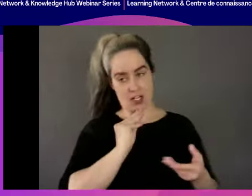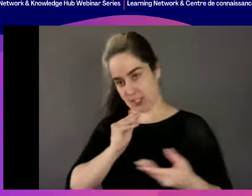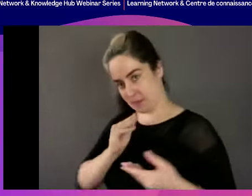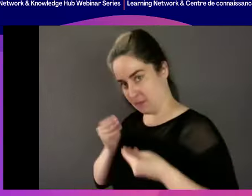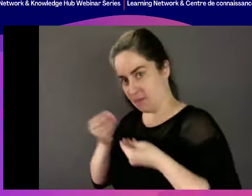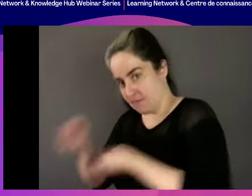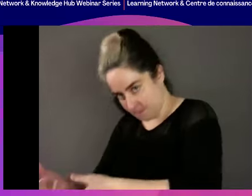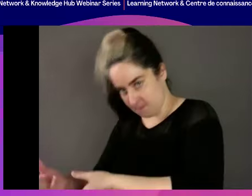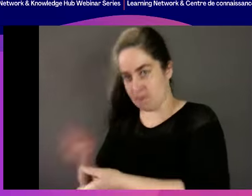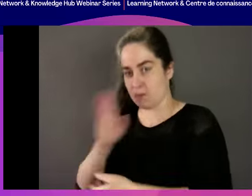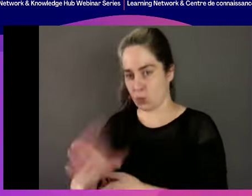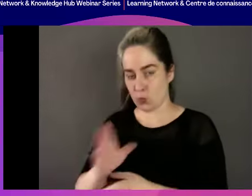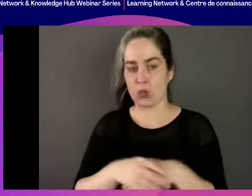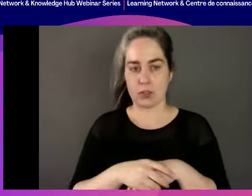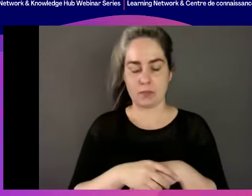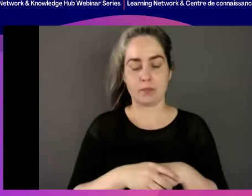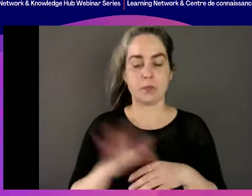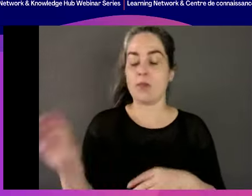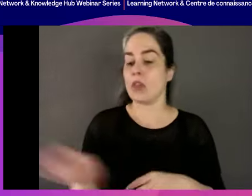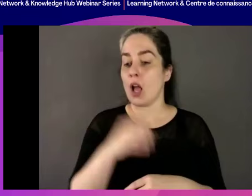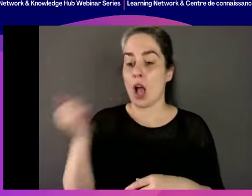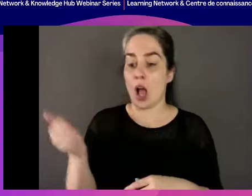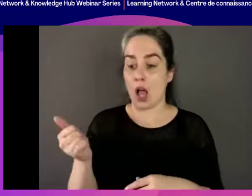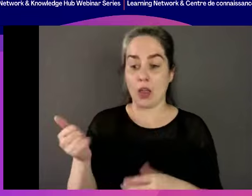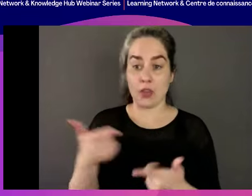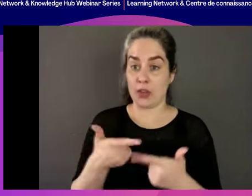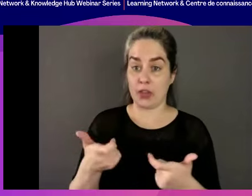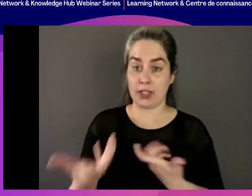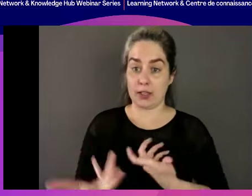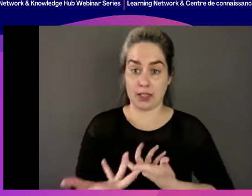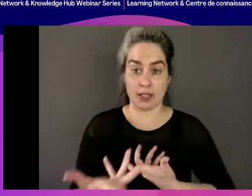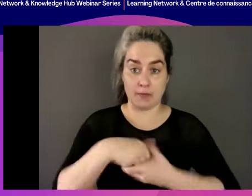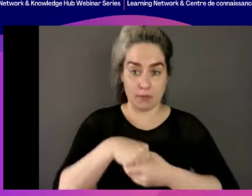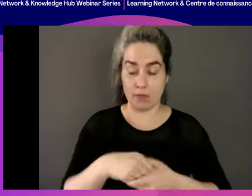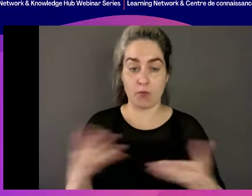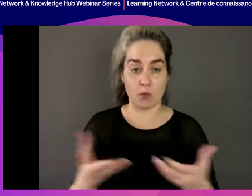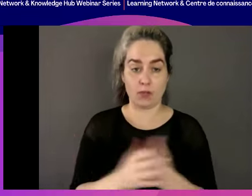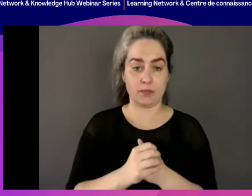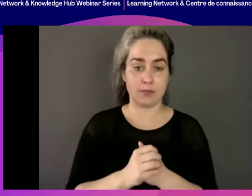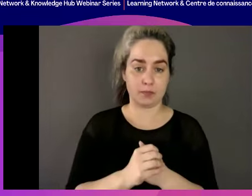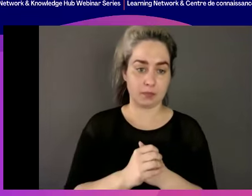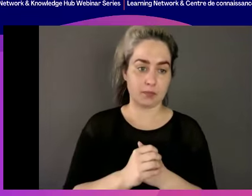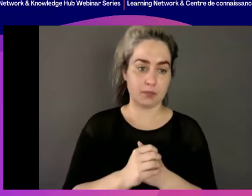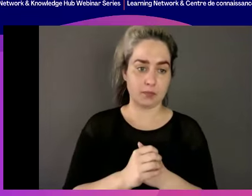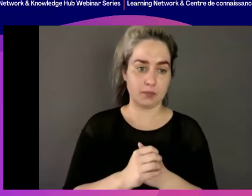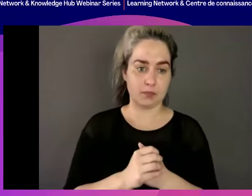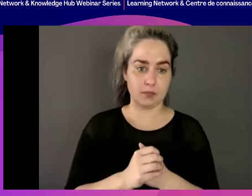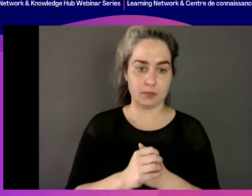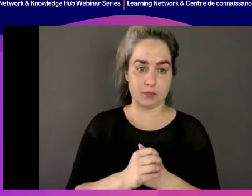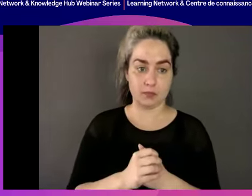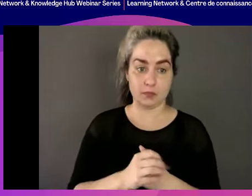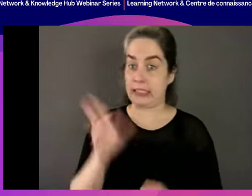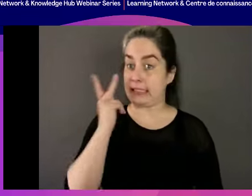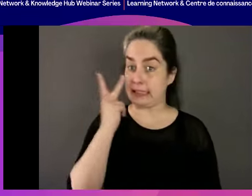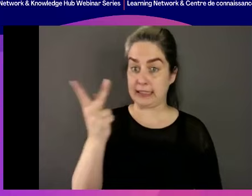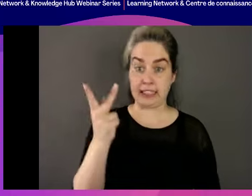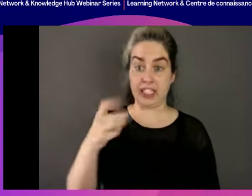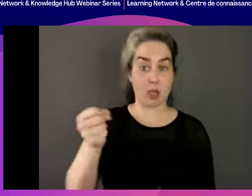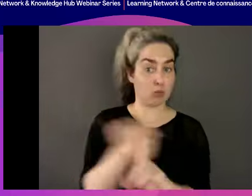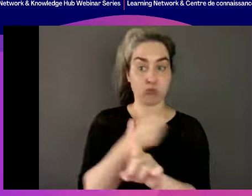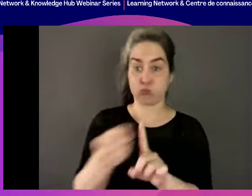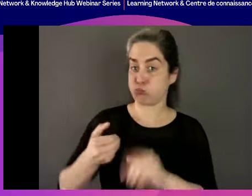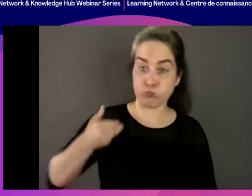Another factor that contributed to aggression in residential schools was the modeling and the normalization of abuse by